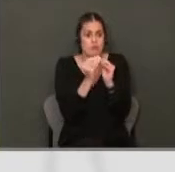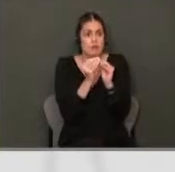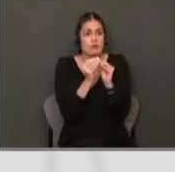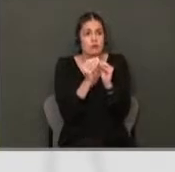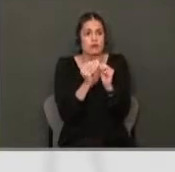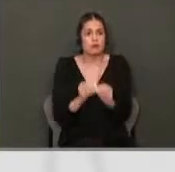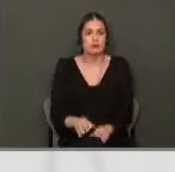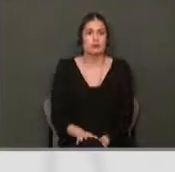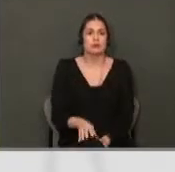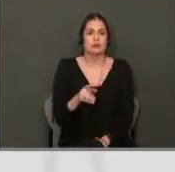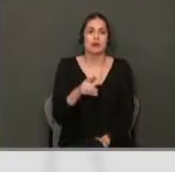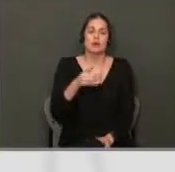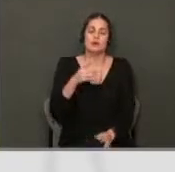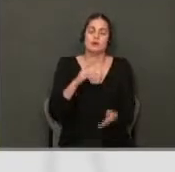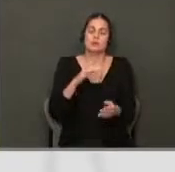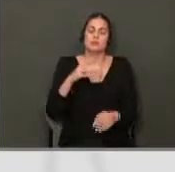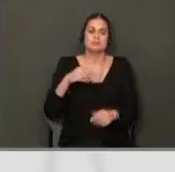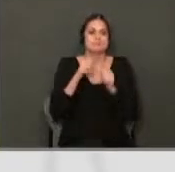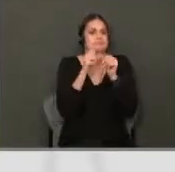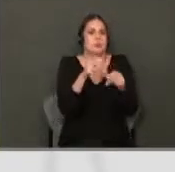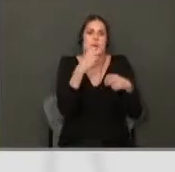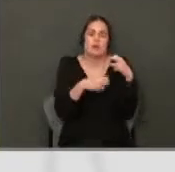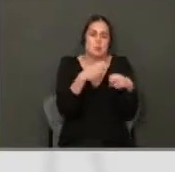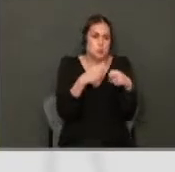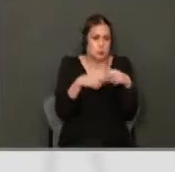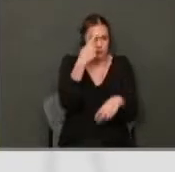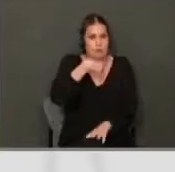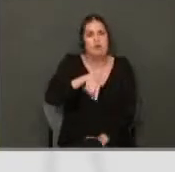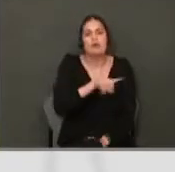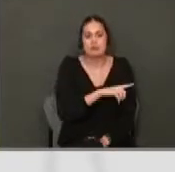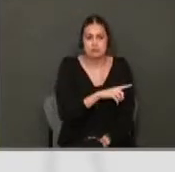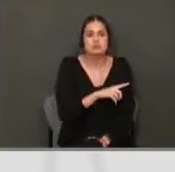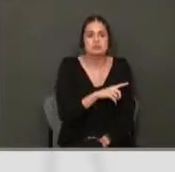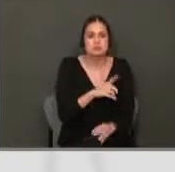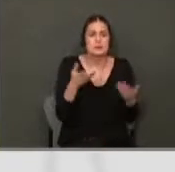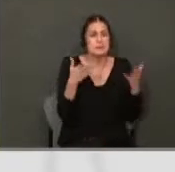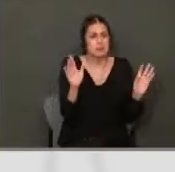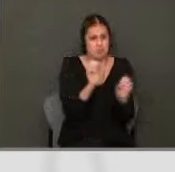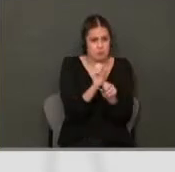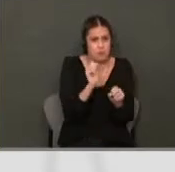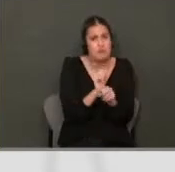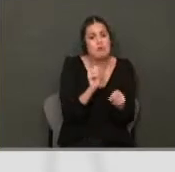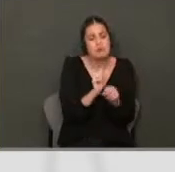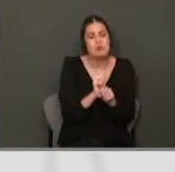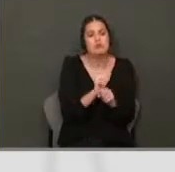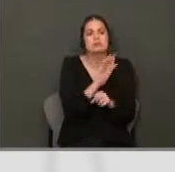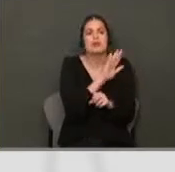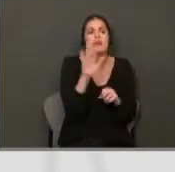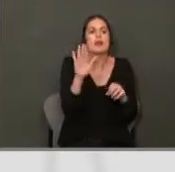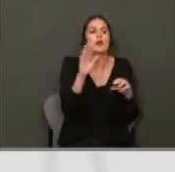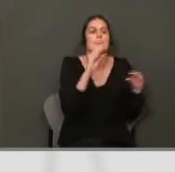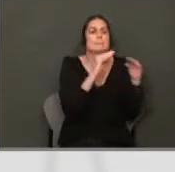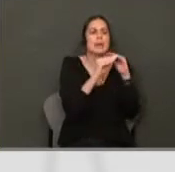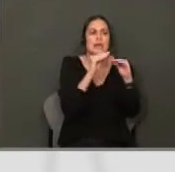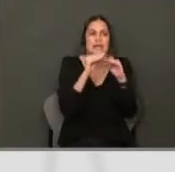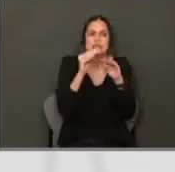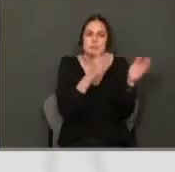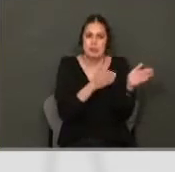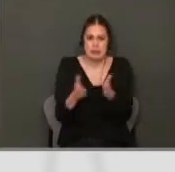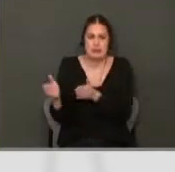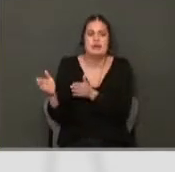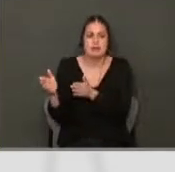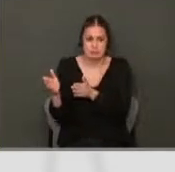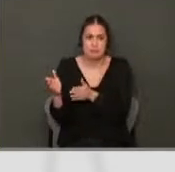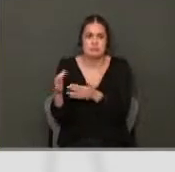this will always be an issue for us. And Public Works, with their maintenance plan and working with the council districts,